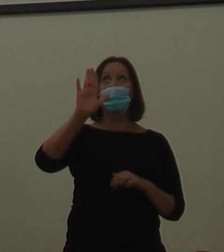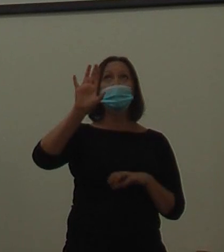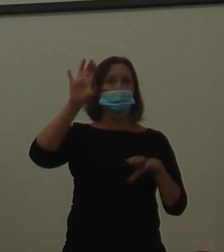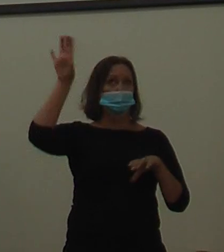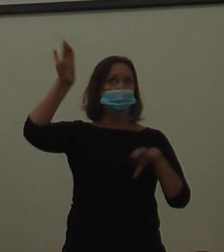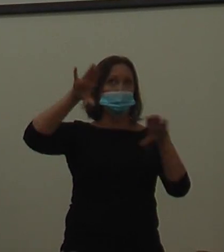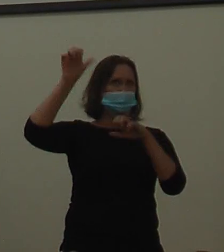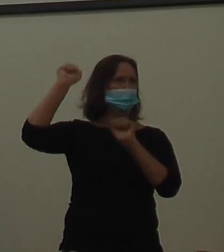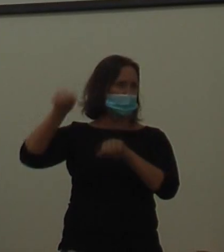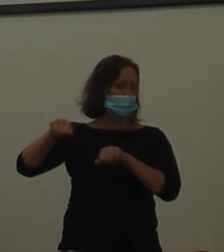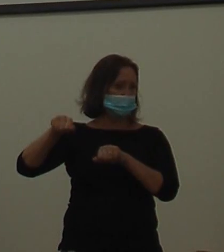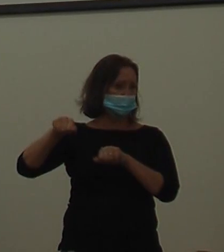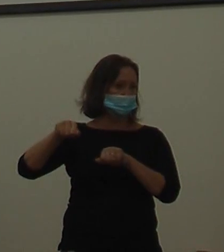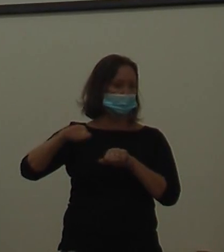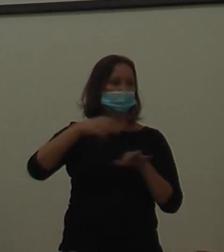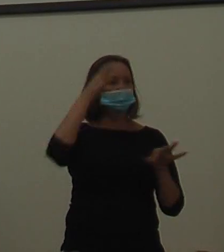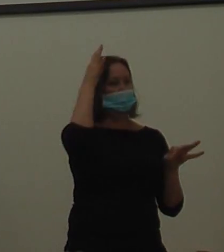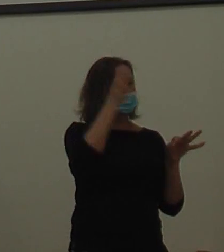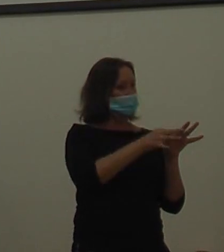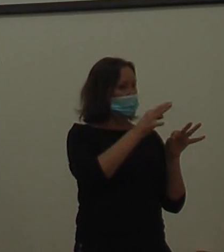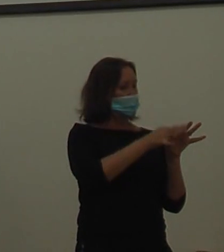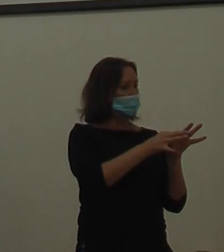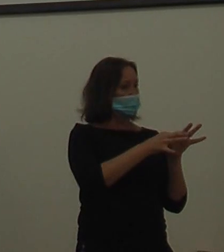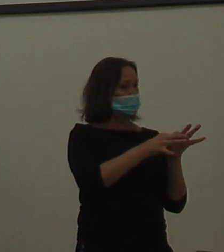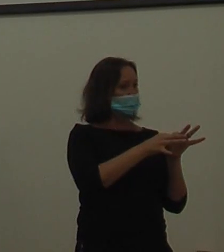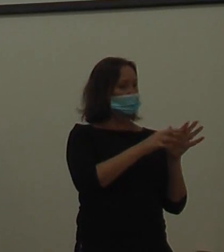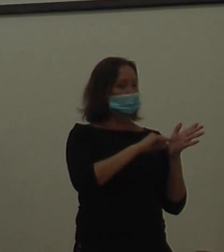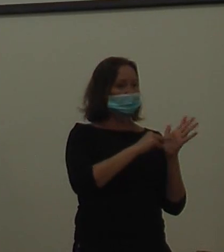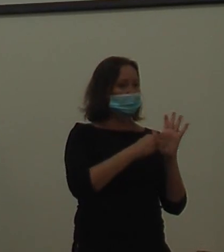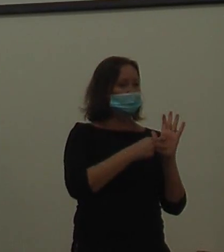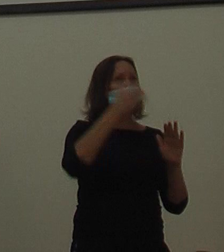Faith is knowing that He will."